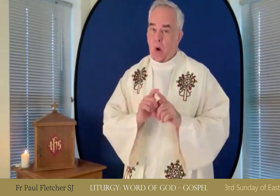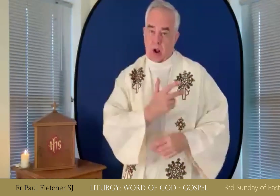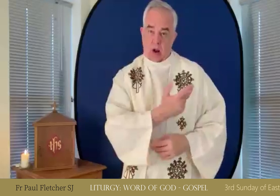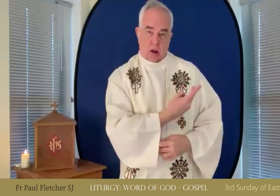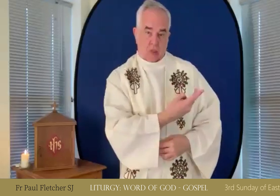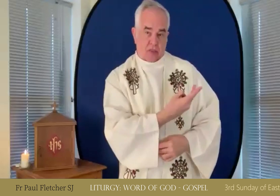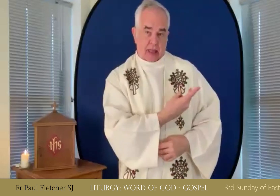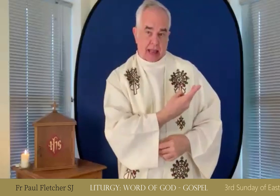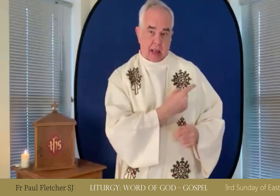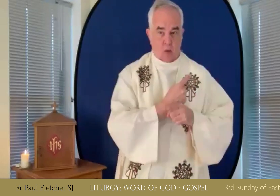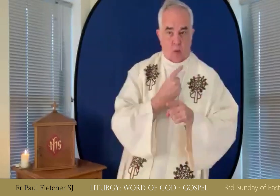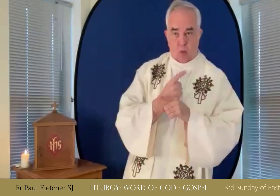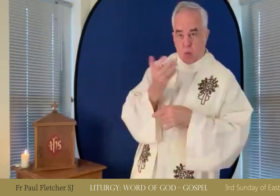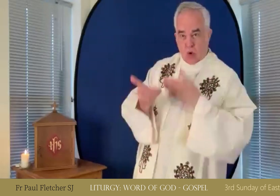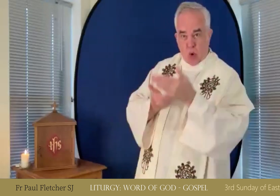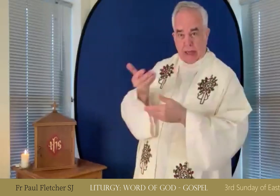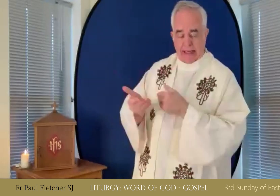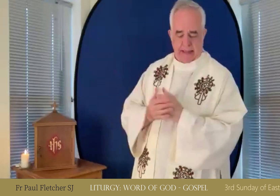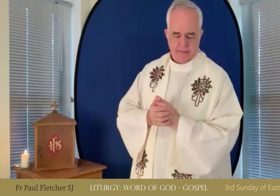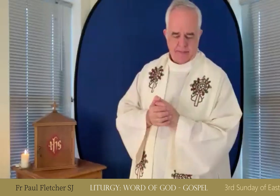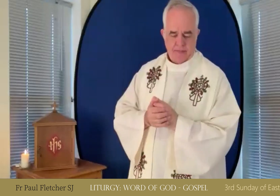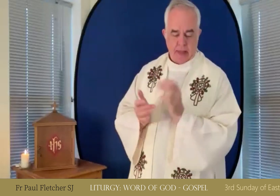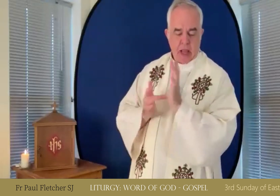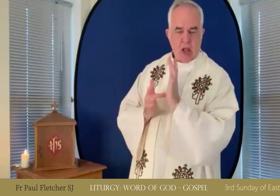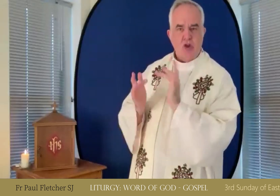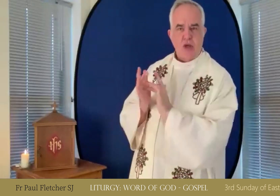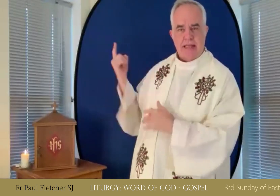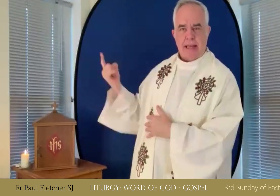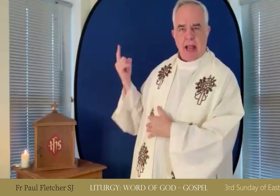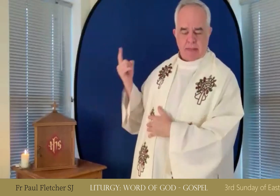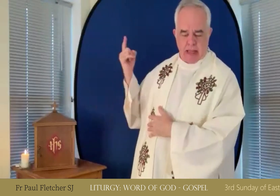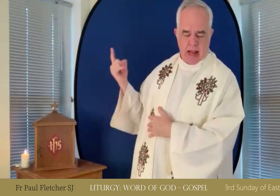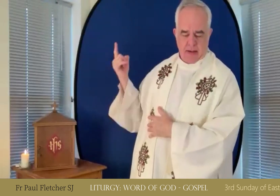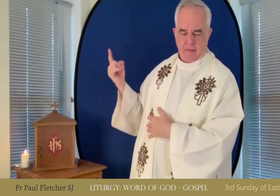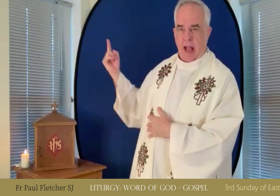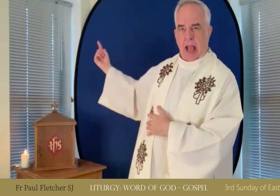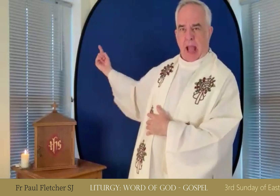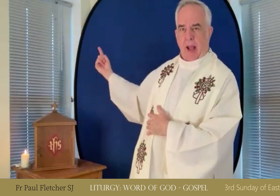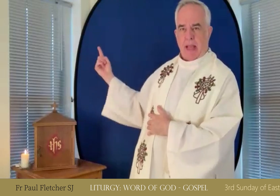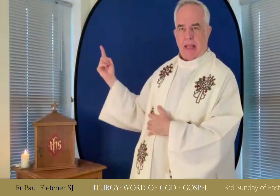While they were talking, Jesus himself appeared,